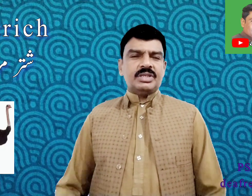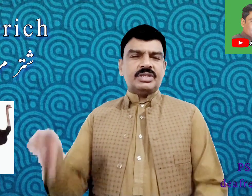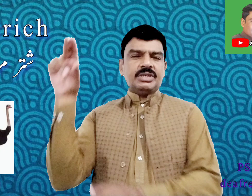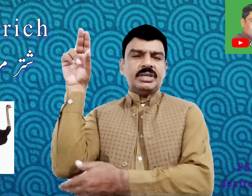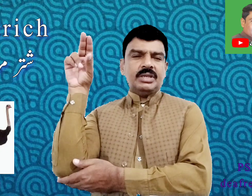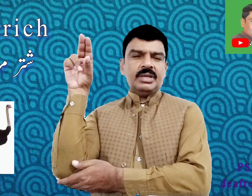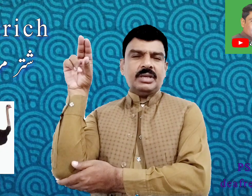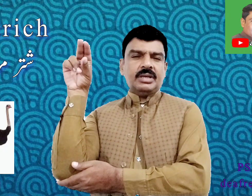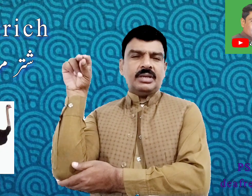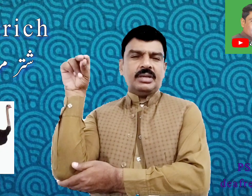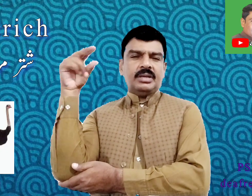ostrich,